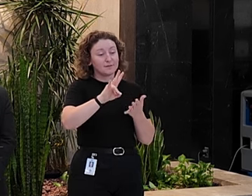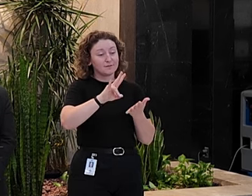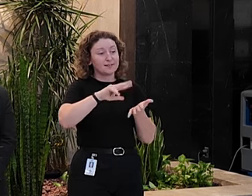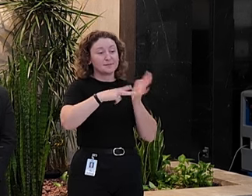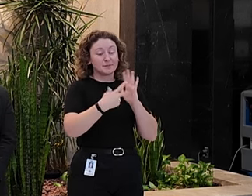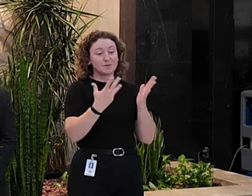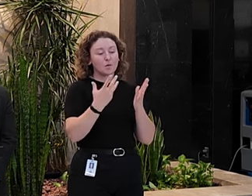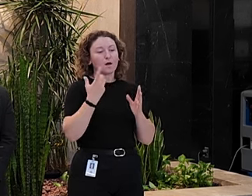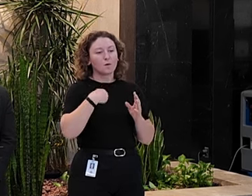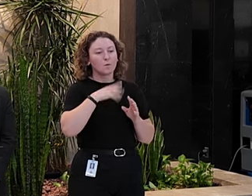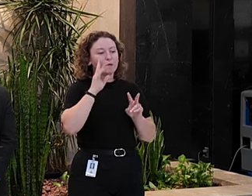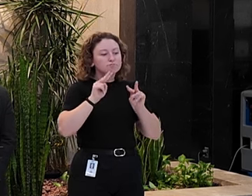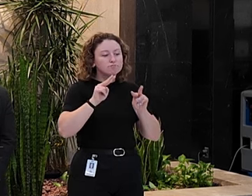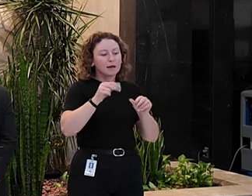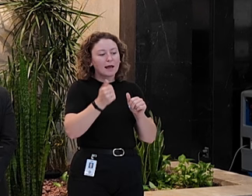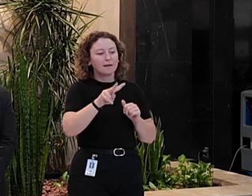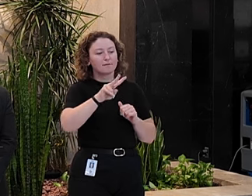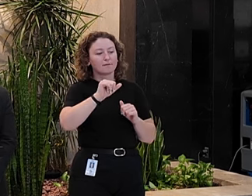of valve replacements,